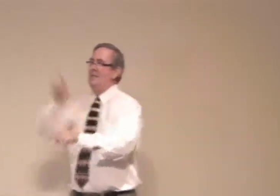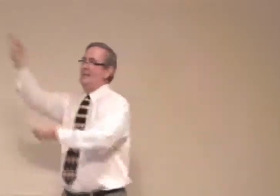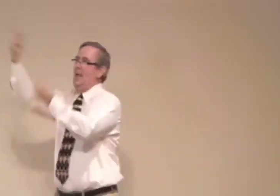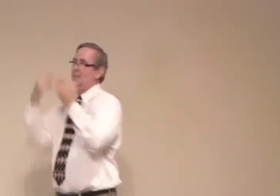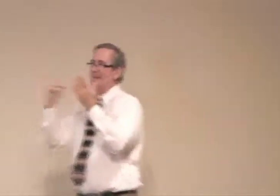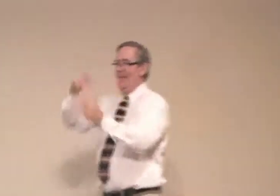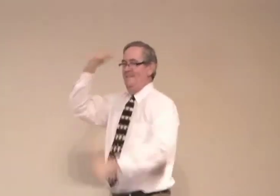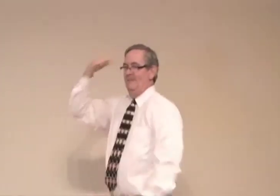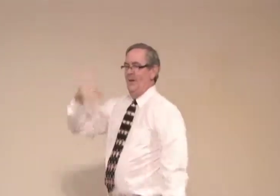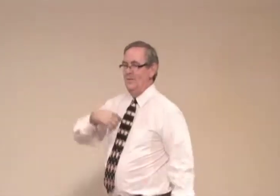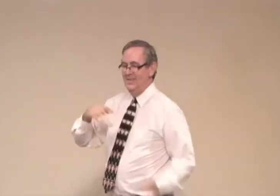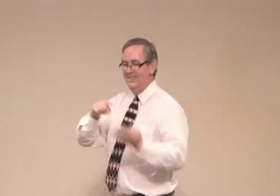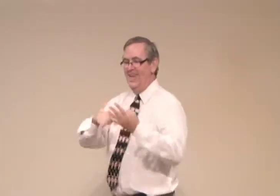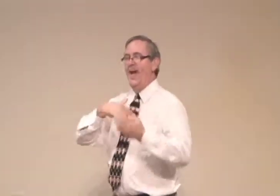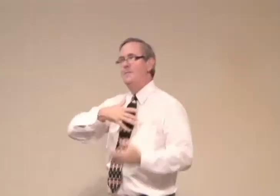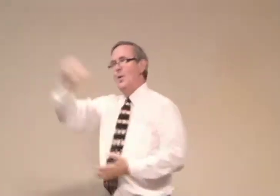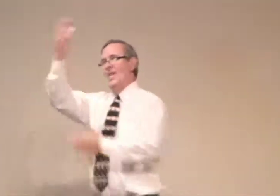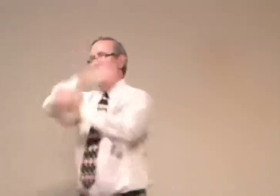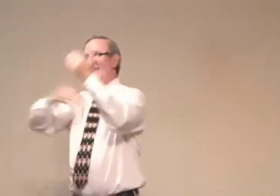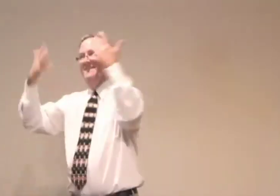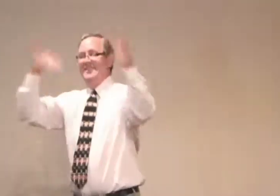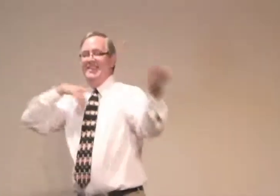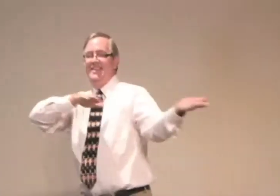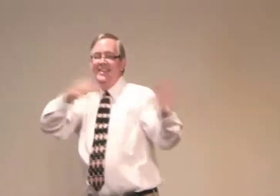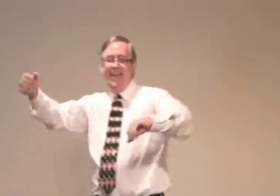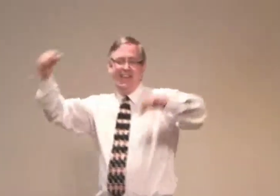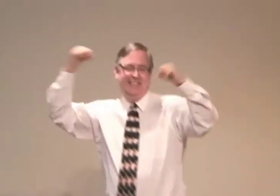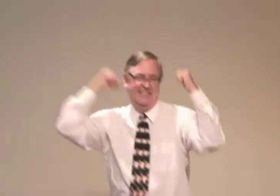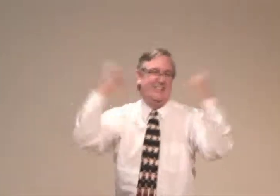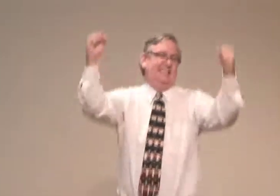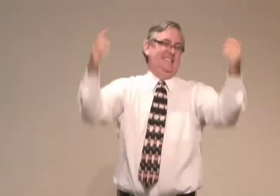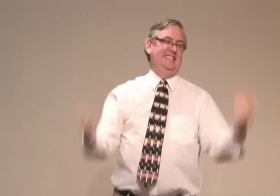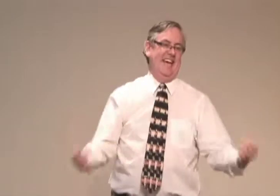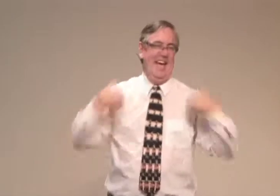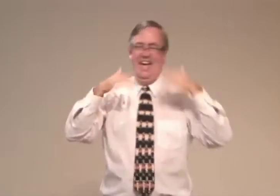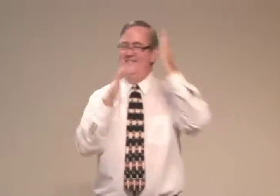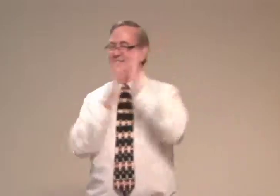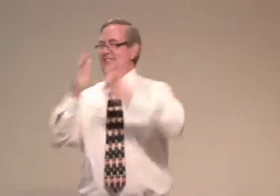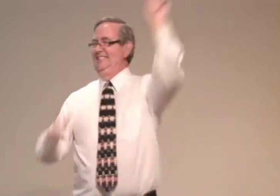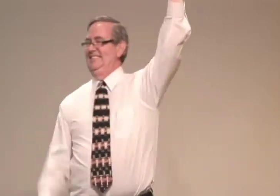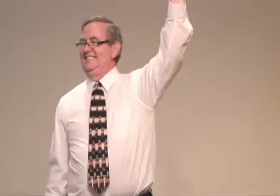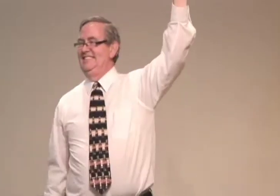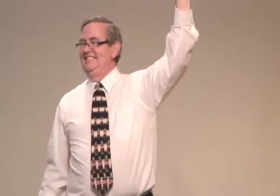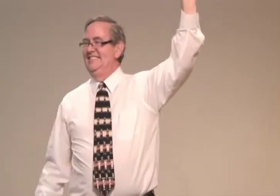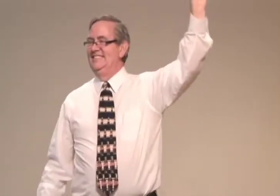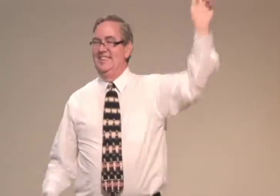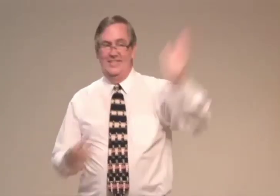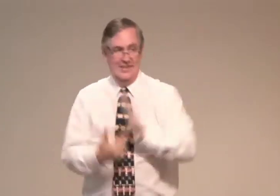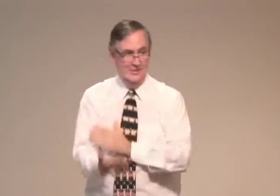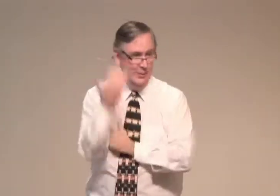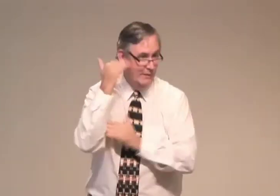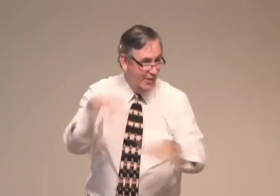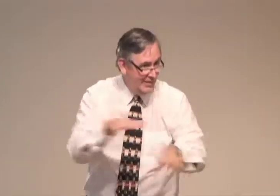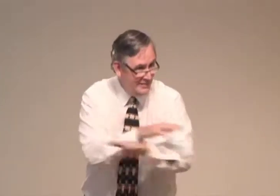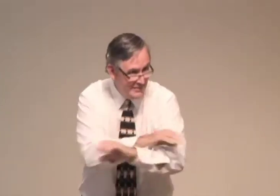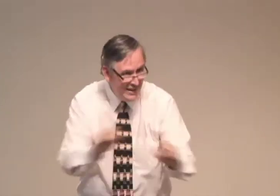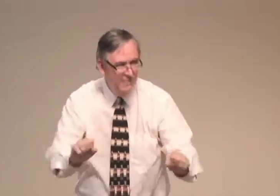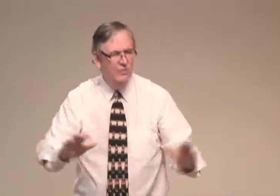has a place for you he has a promise he's coming again and he is the path to heaven I have Jesus this morning